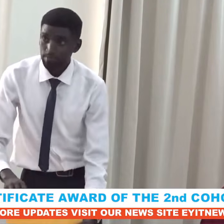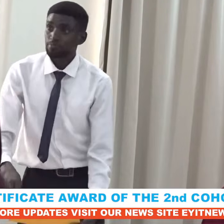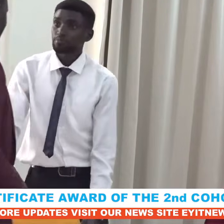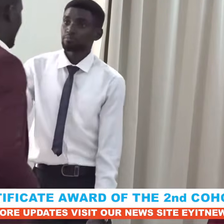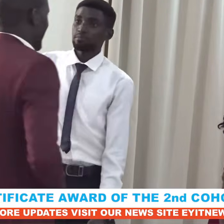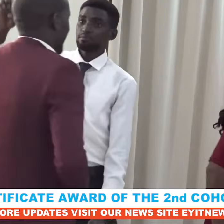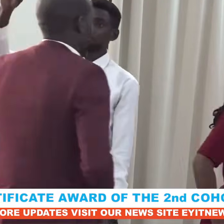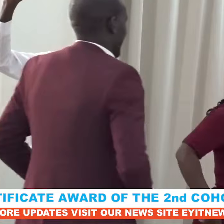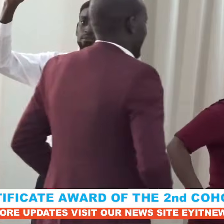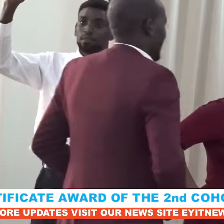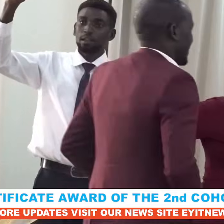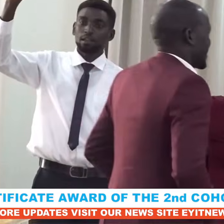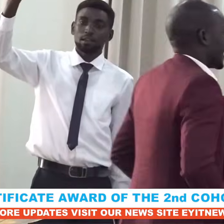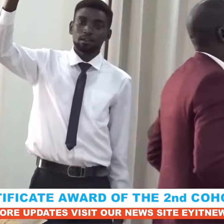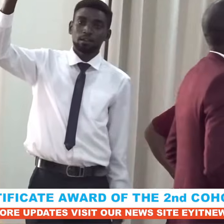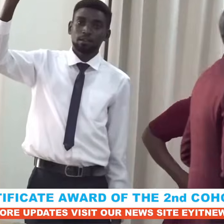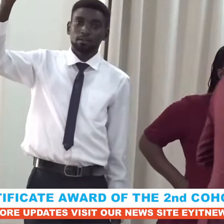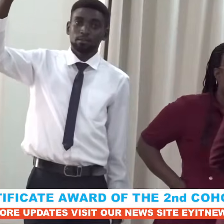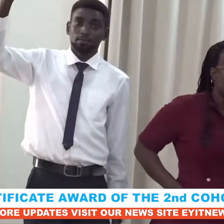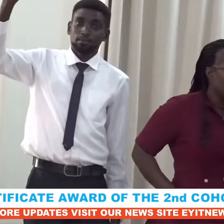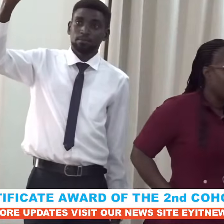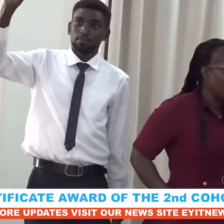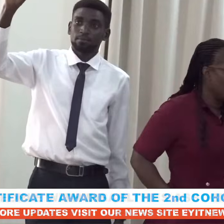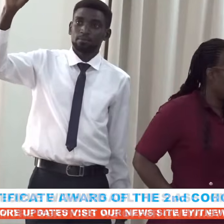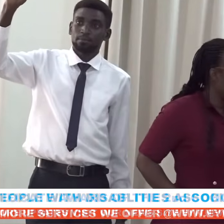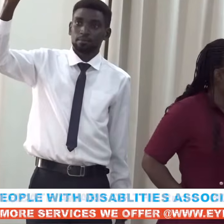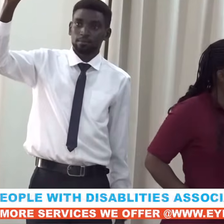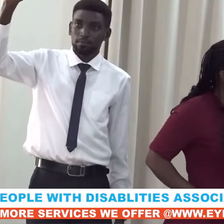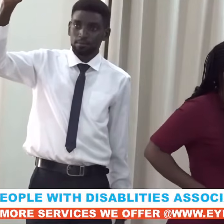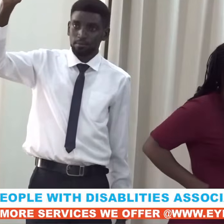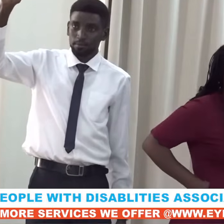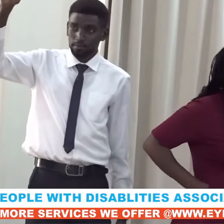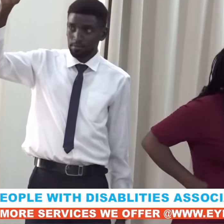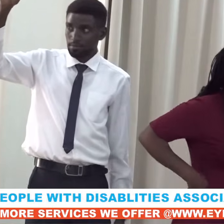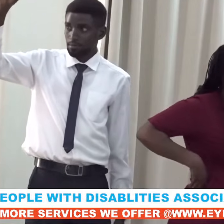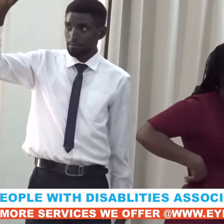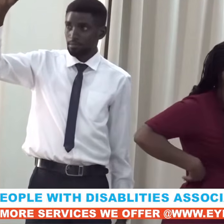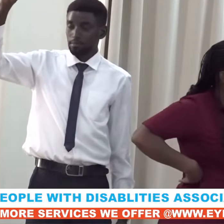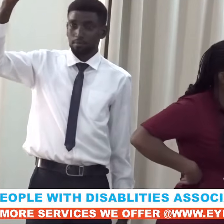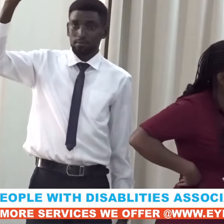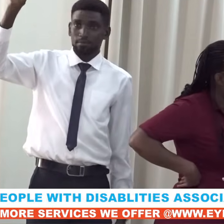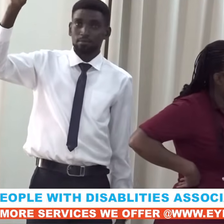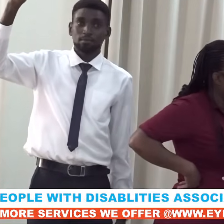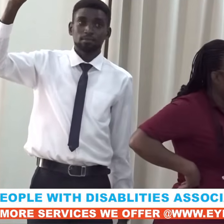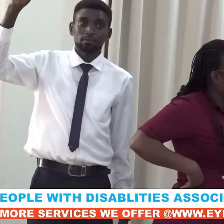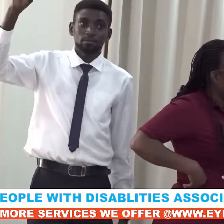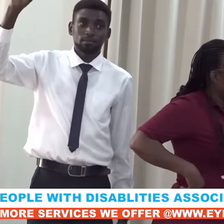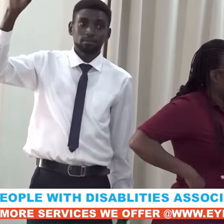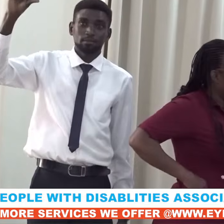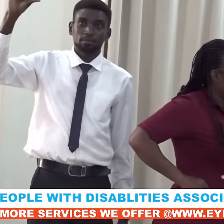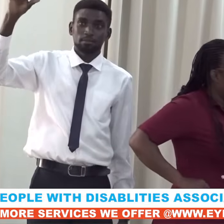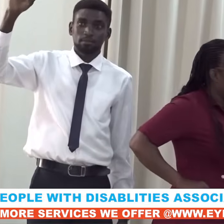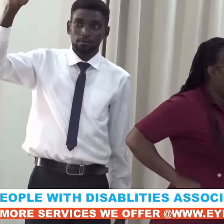Vice Chancellor, he's from Mountains of the Moon University, and he came all the way.